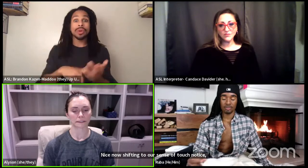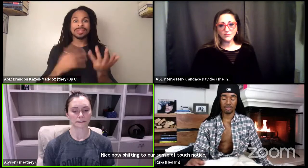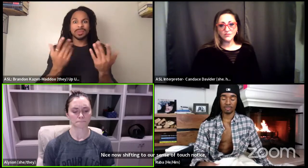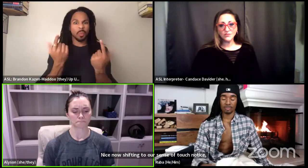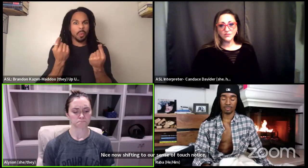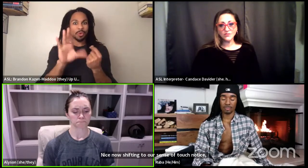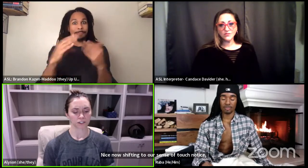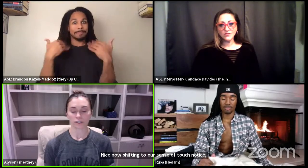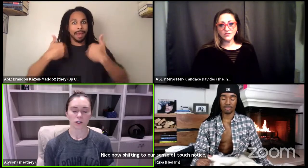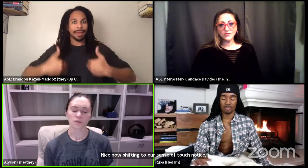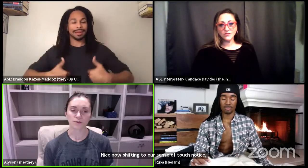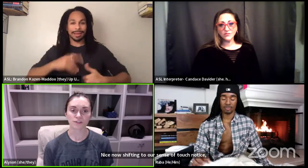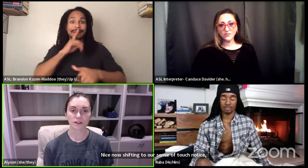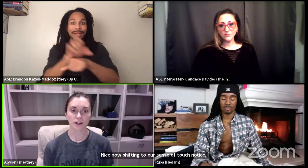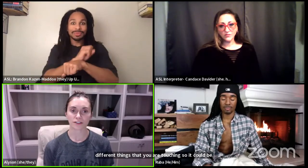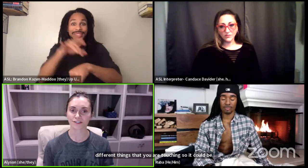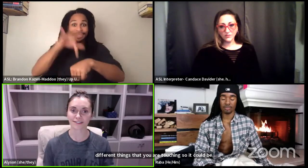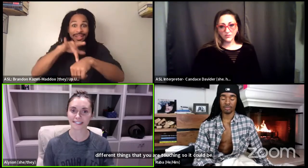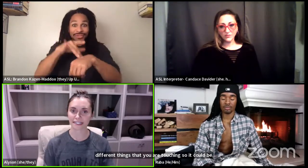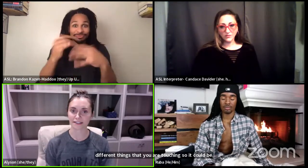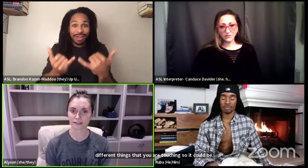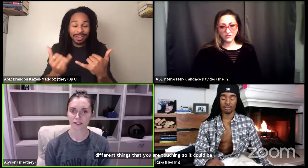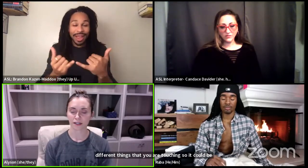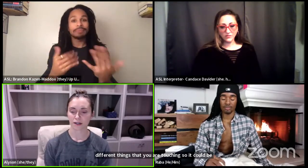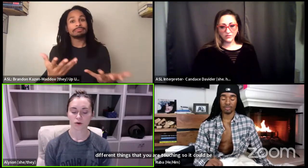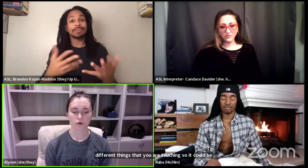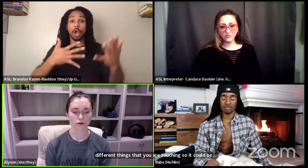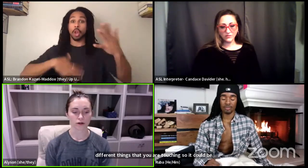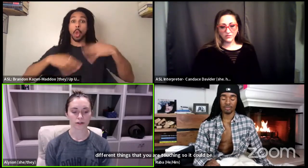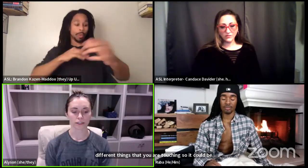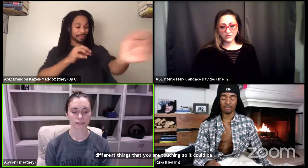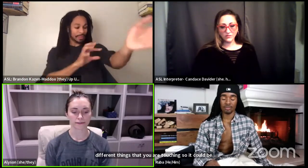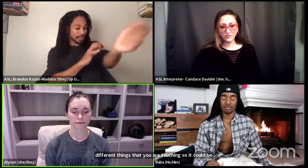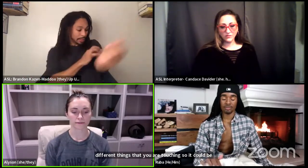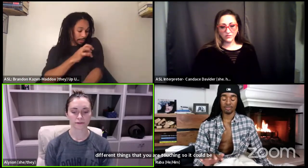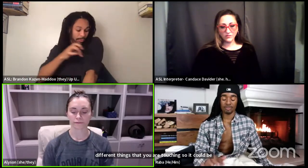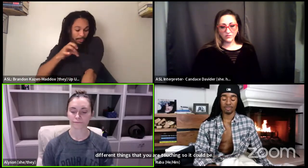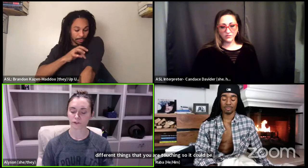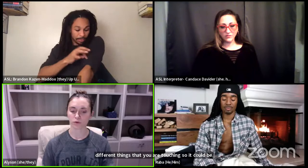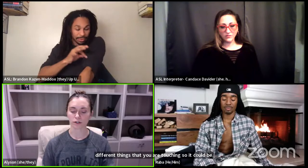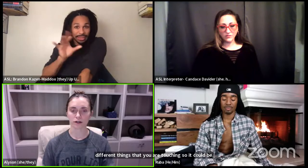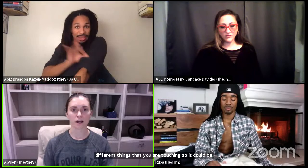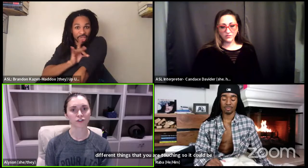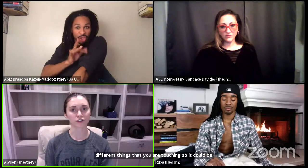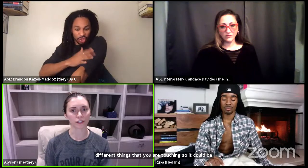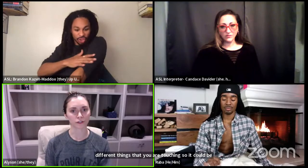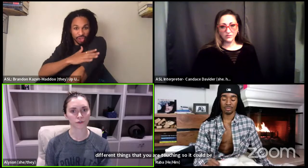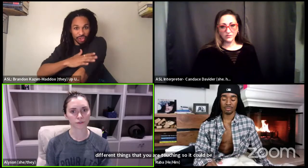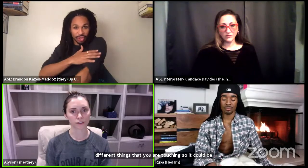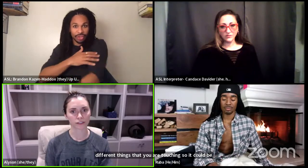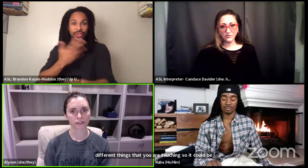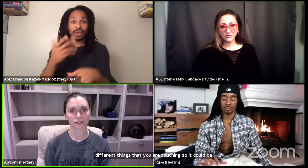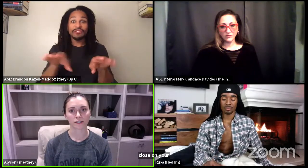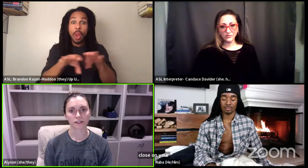it could be clothes on your skin or the floor under